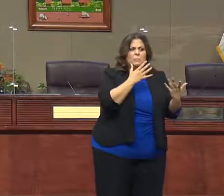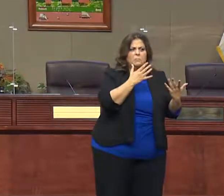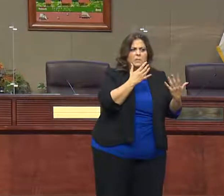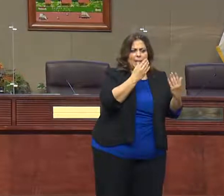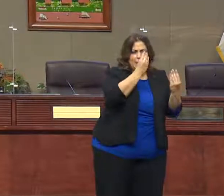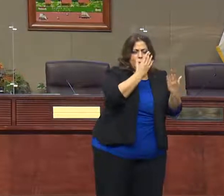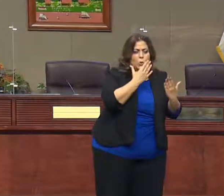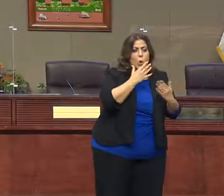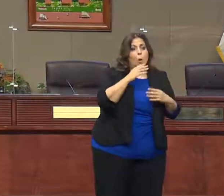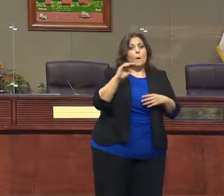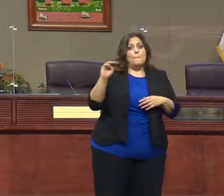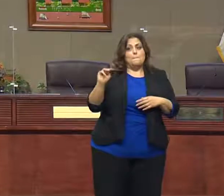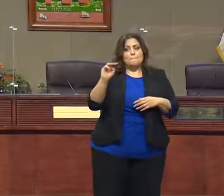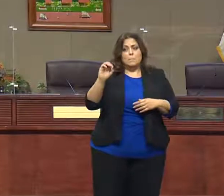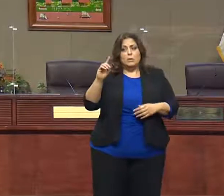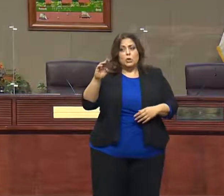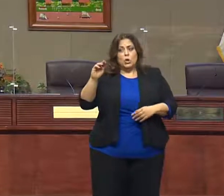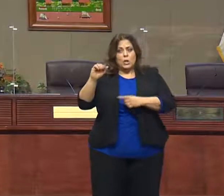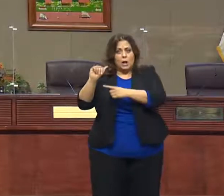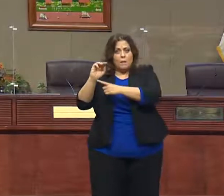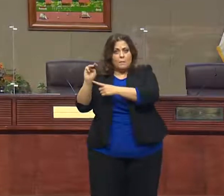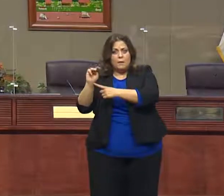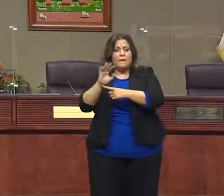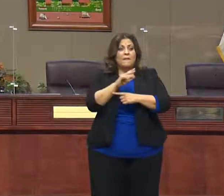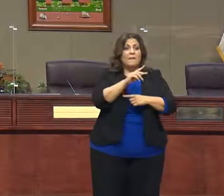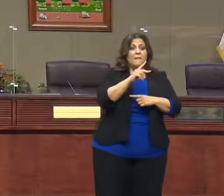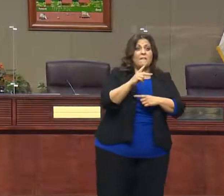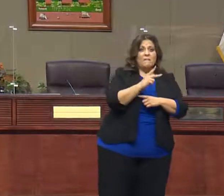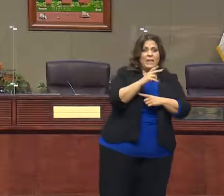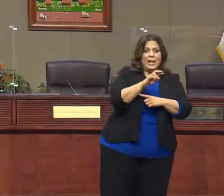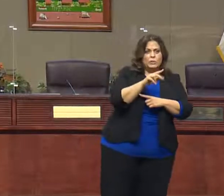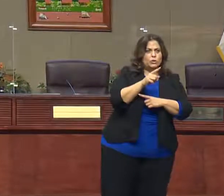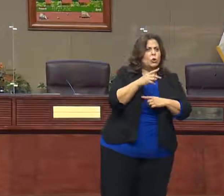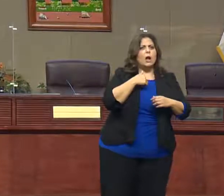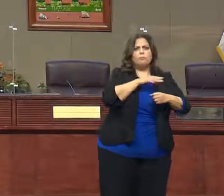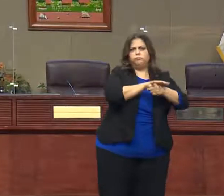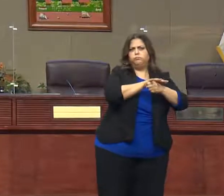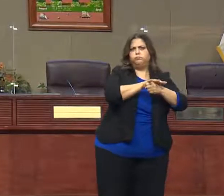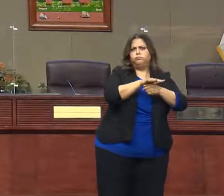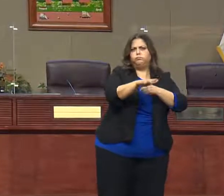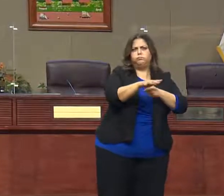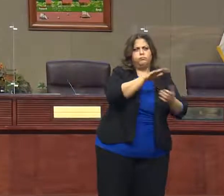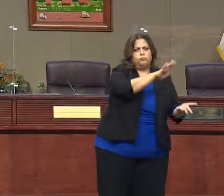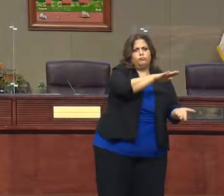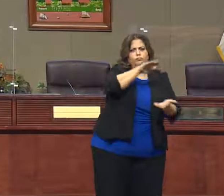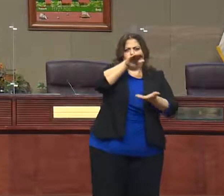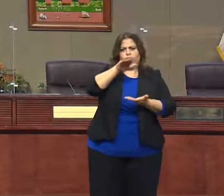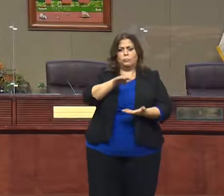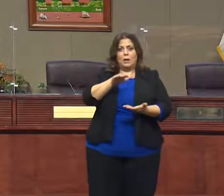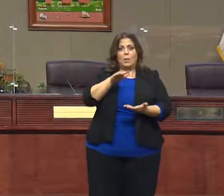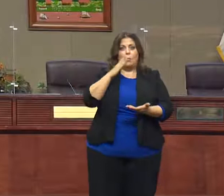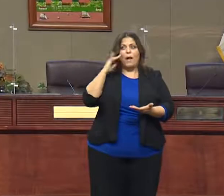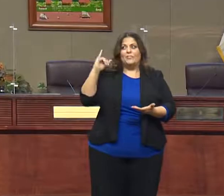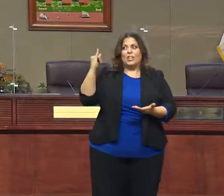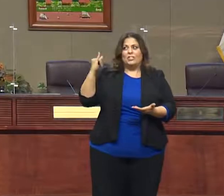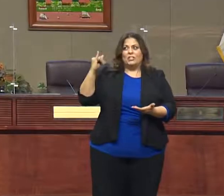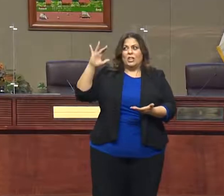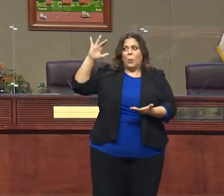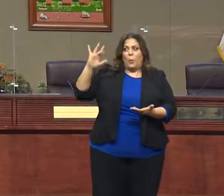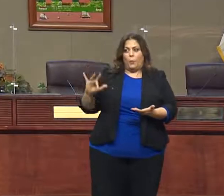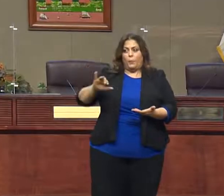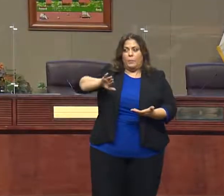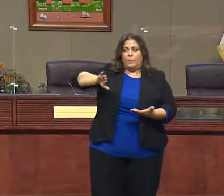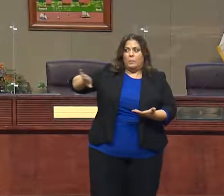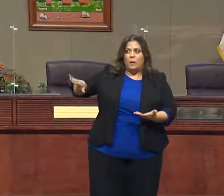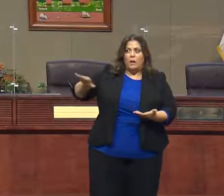and Pfizer to take up the gap, if there was any, that was created by Johnson & Johnson